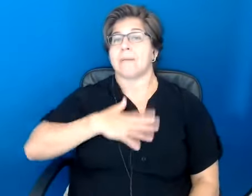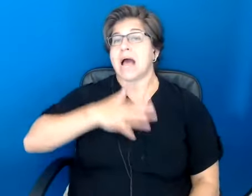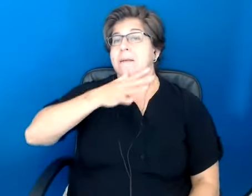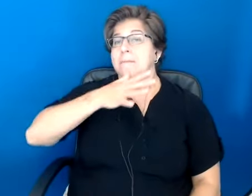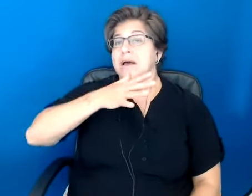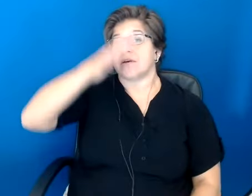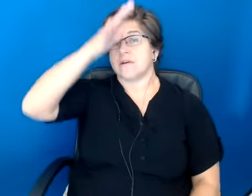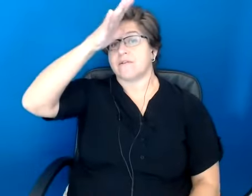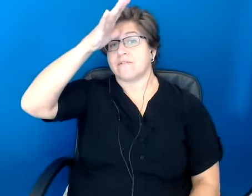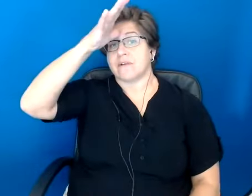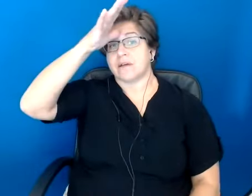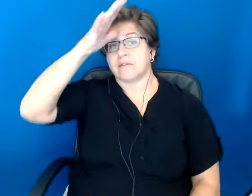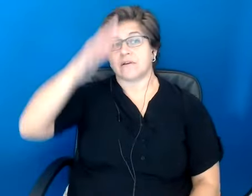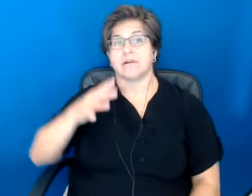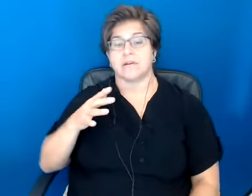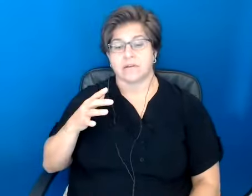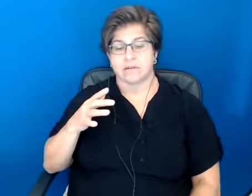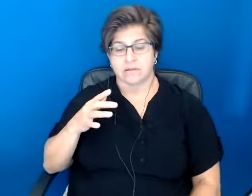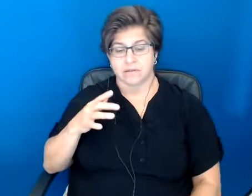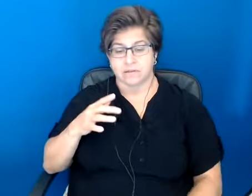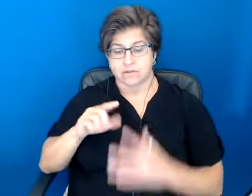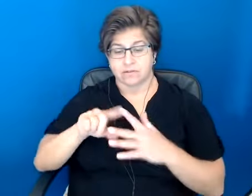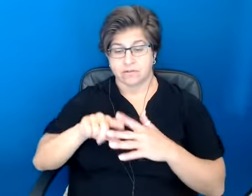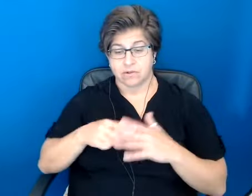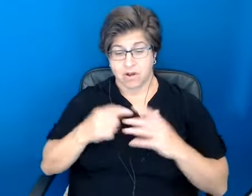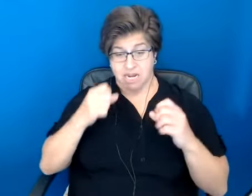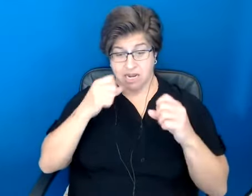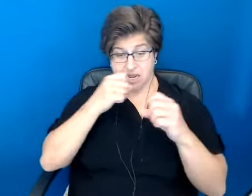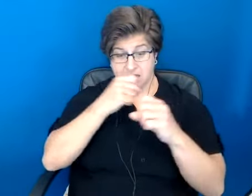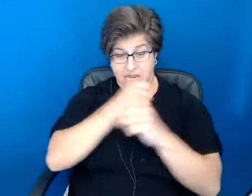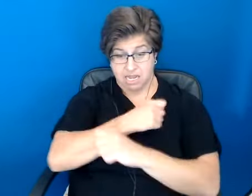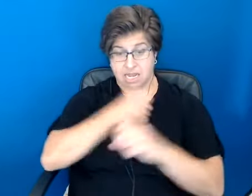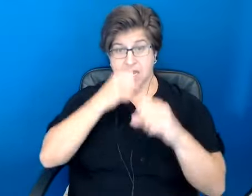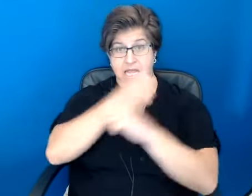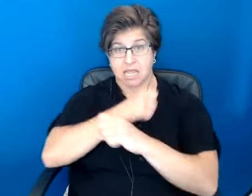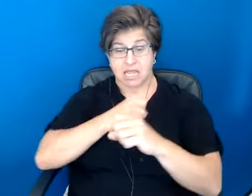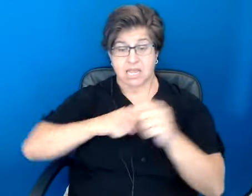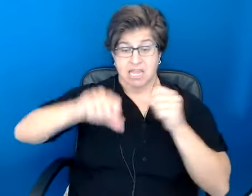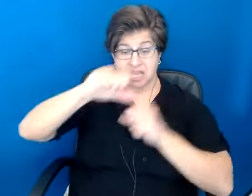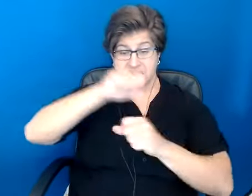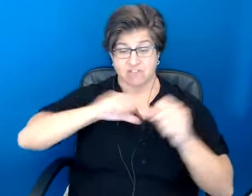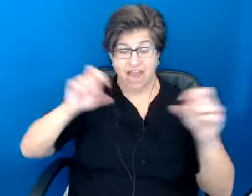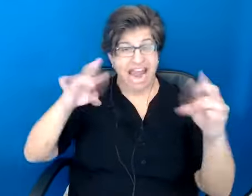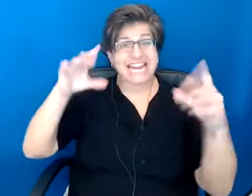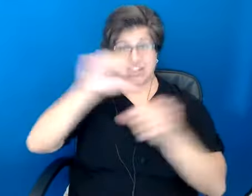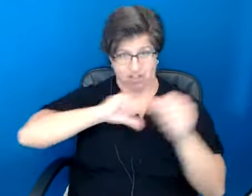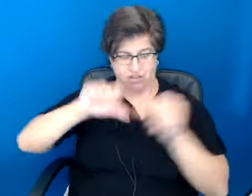to 16, I slept with my mother. And during that 5 to 16, my mother and father came to hate each